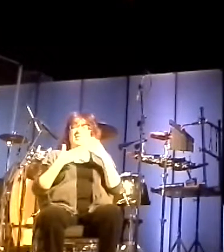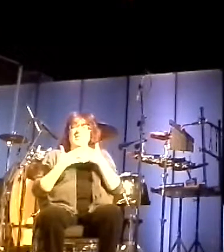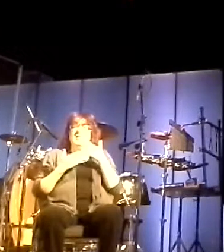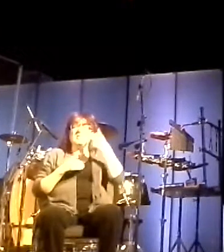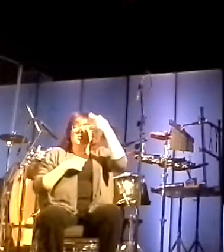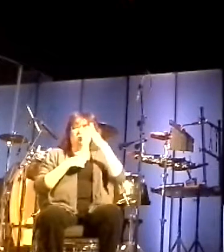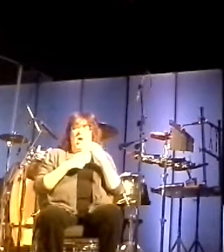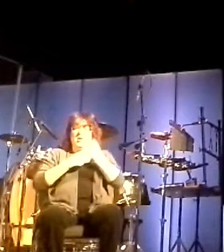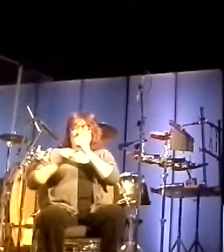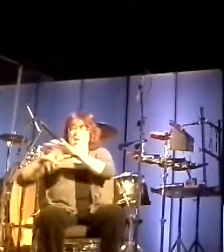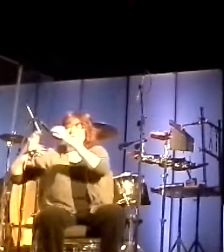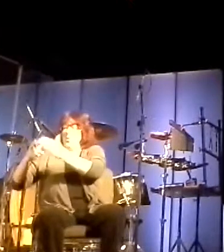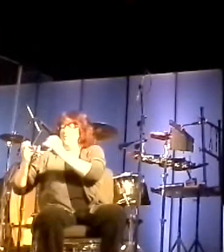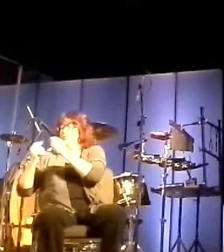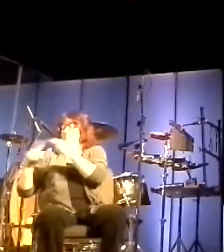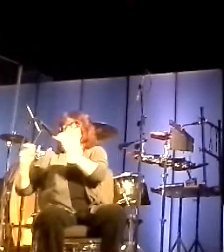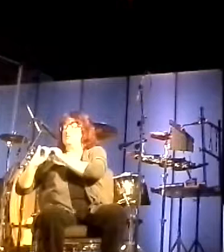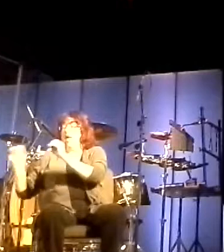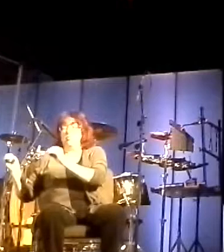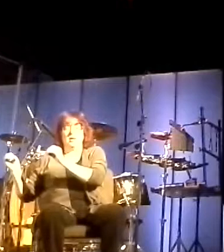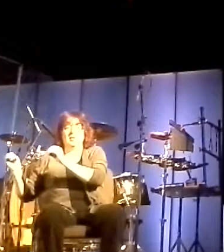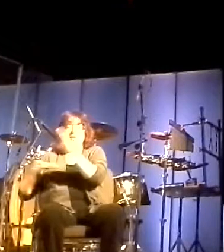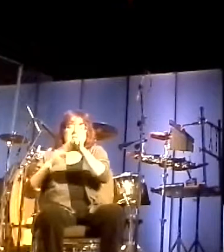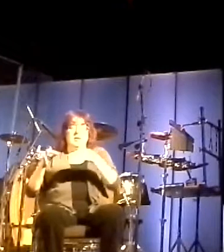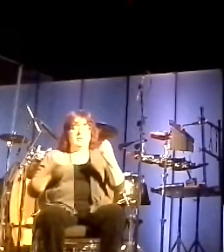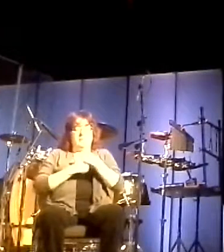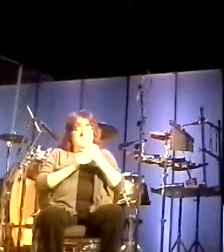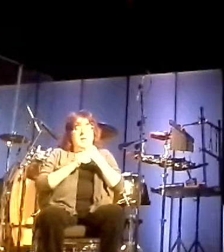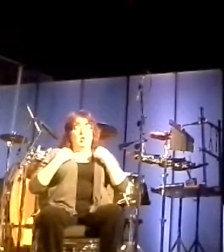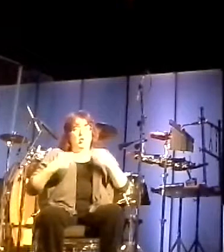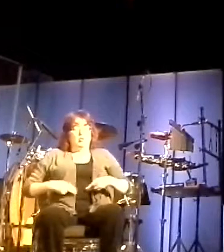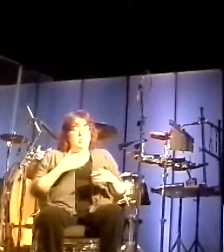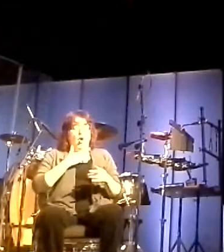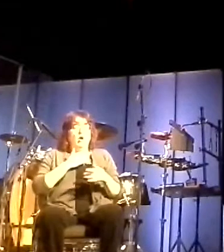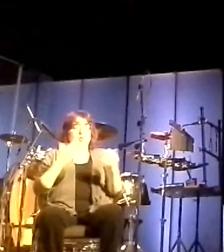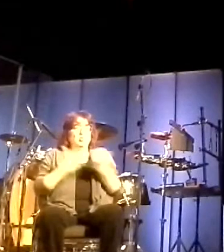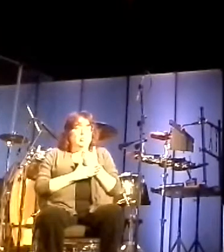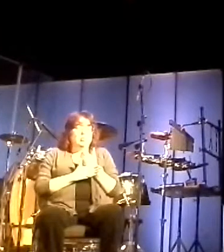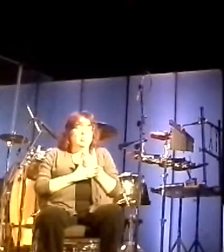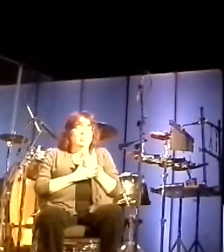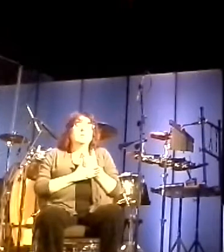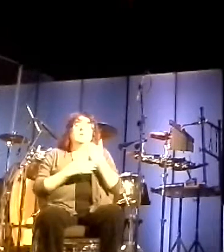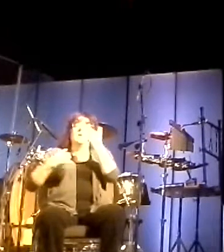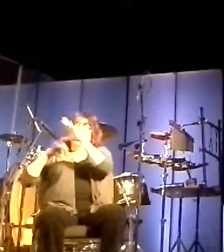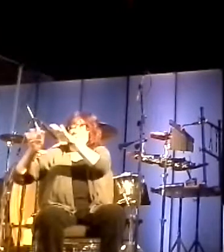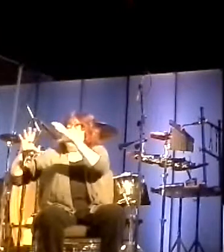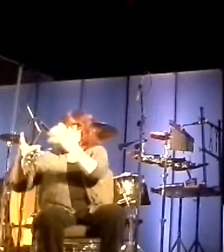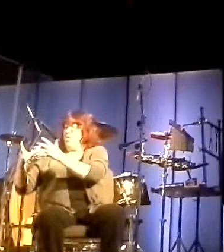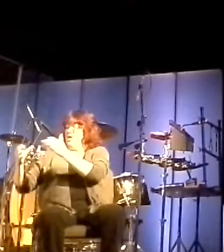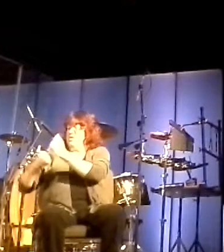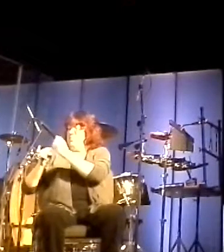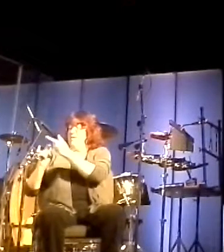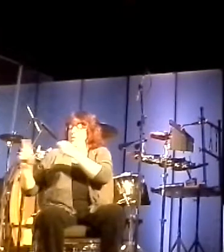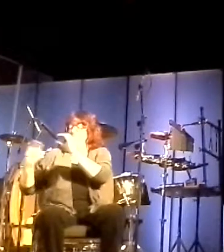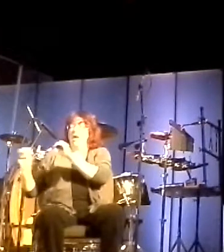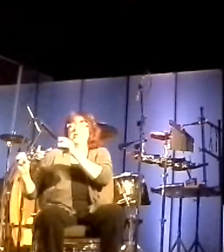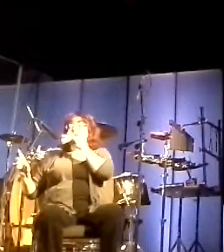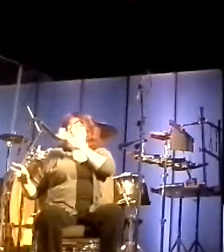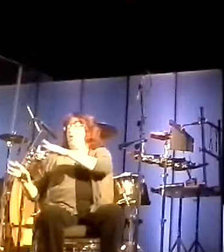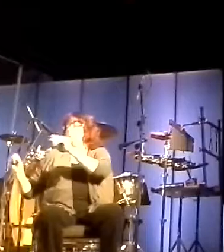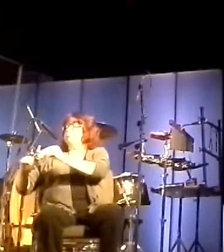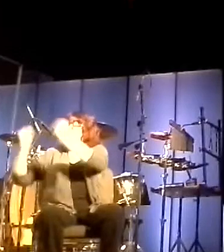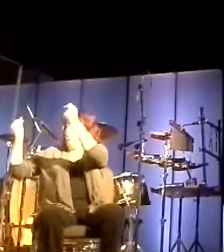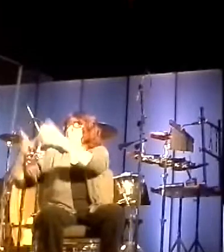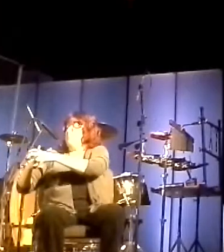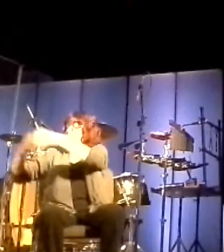easier for God to create the world out of nothing than to recreate the human heart. You see, when he created the world out of nothing, he spoke and it came